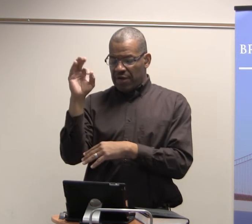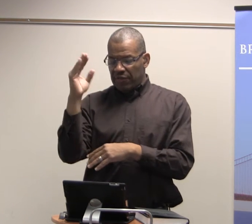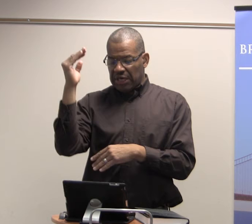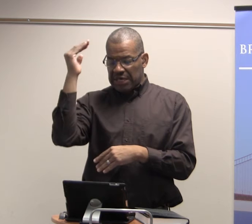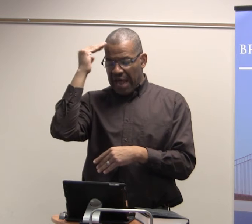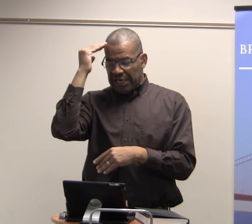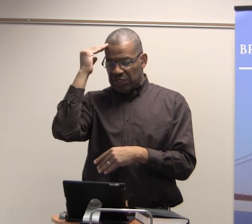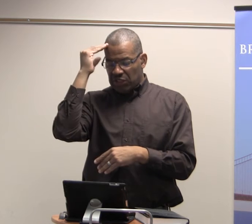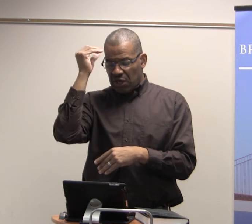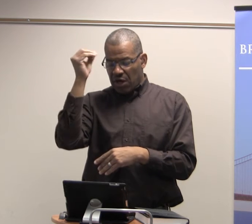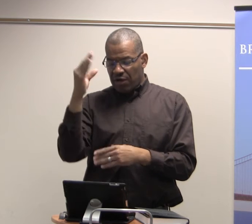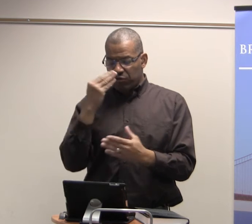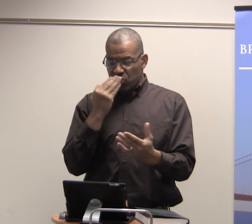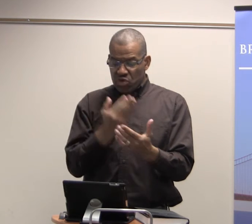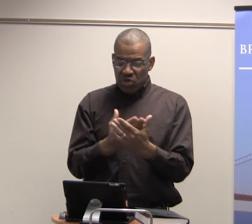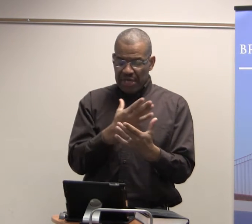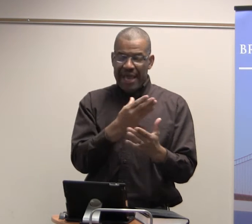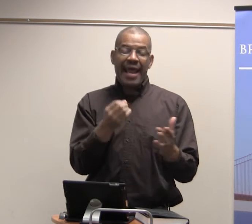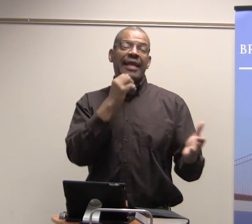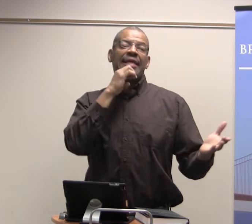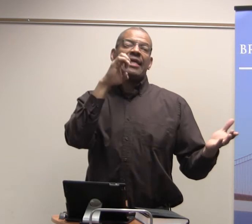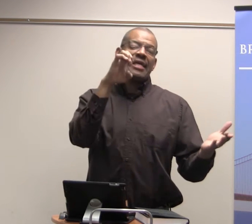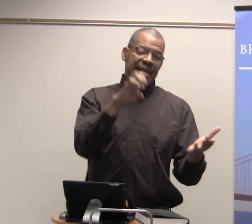of the knowledge of good and evil,